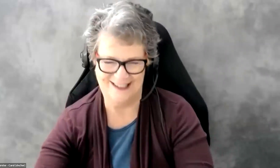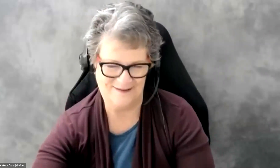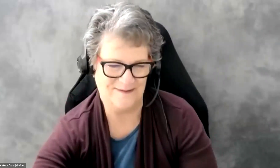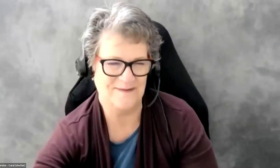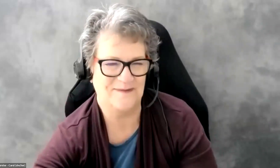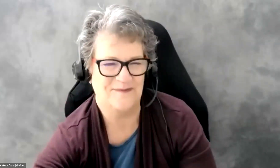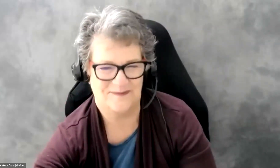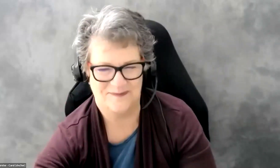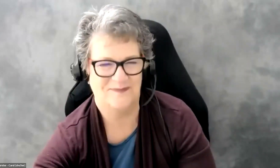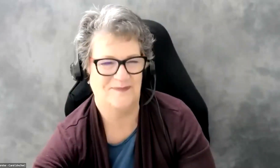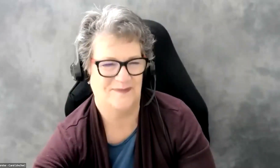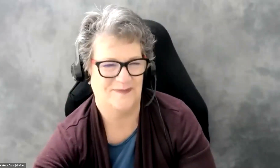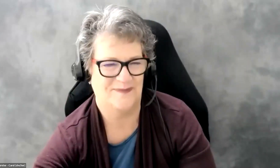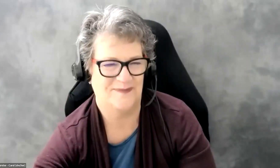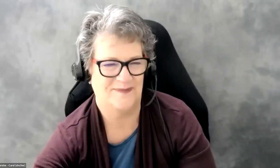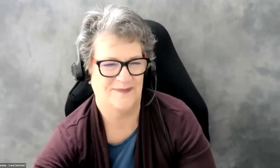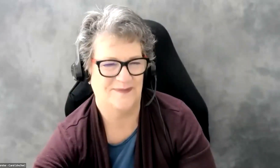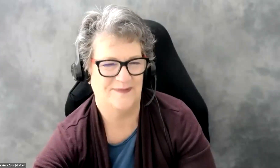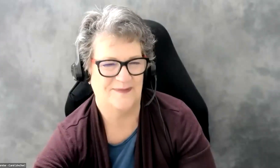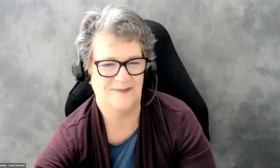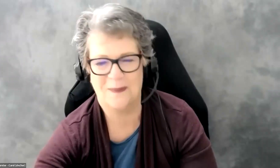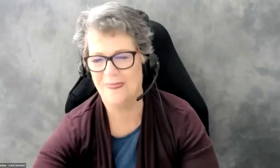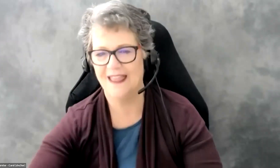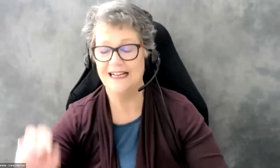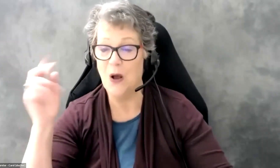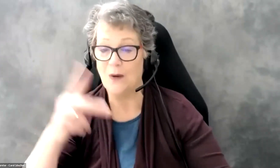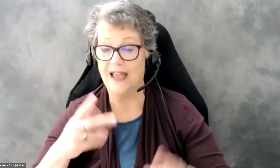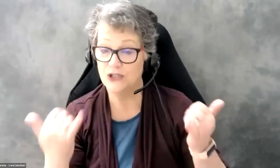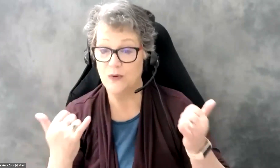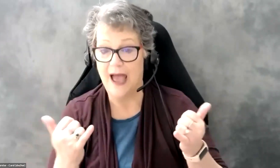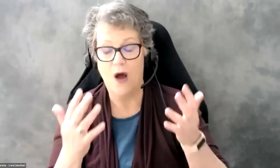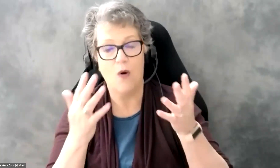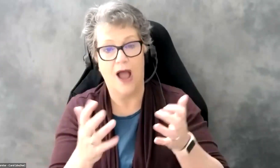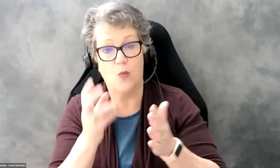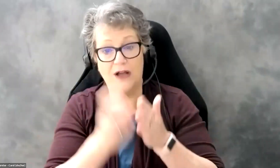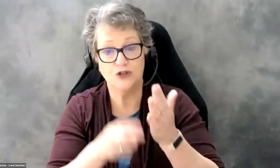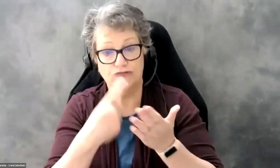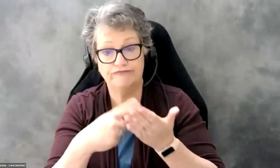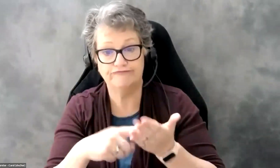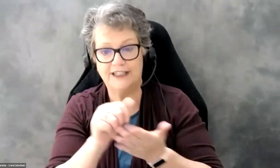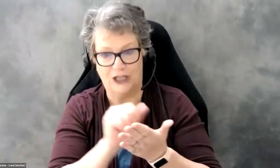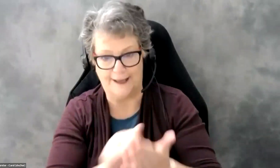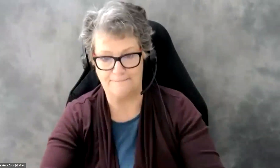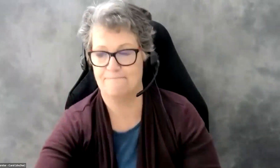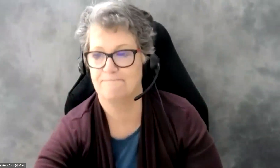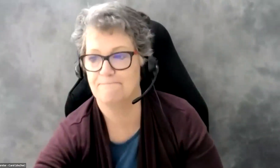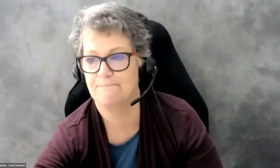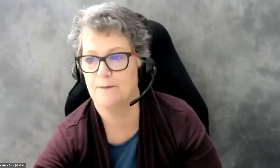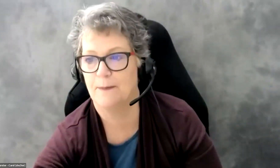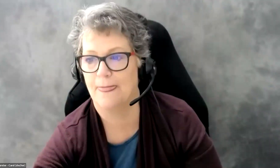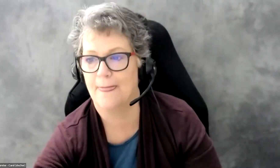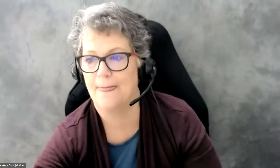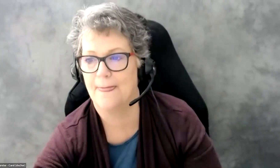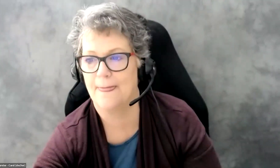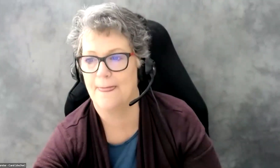John. Okay. So I now want to get into our agenda a little bit. And